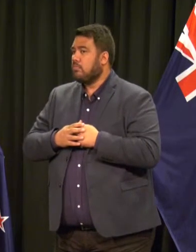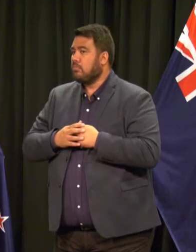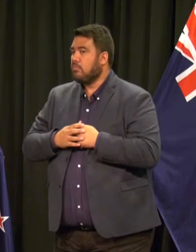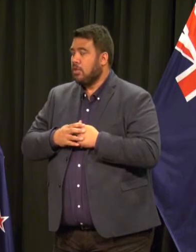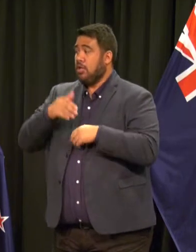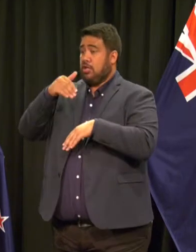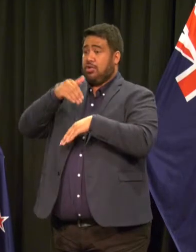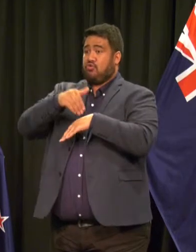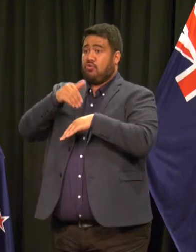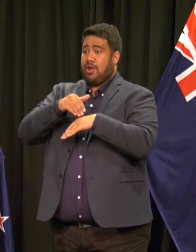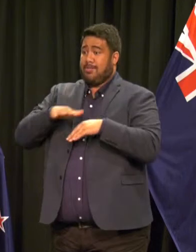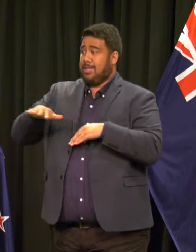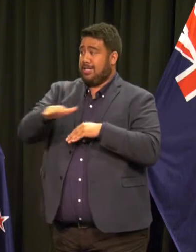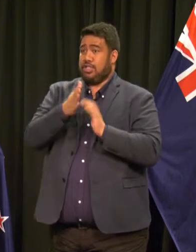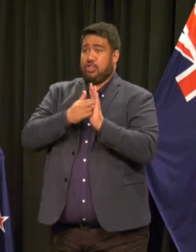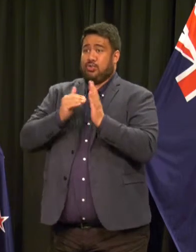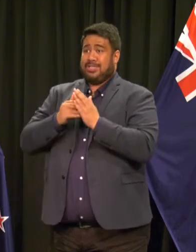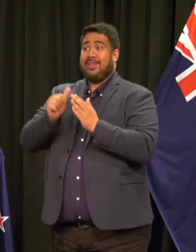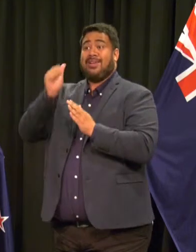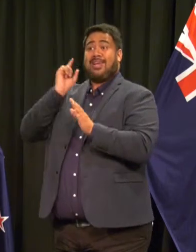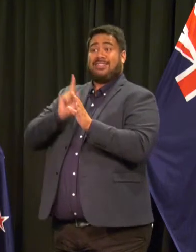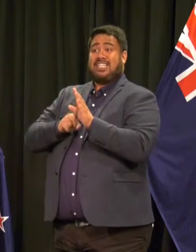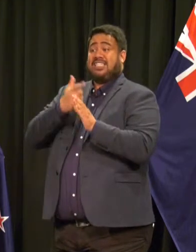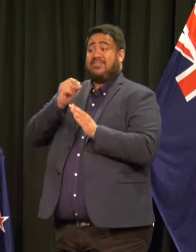of crime went unreported last year?